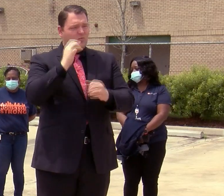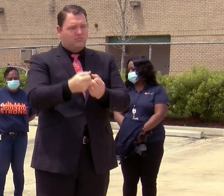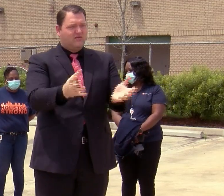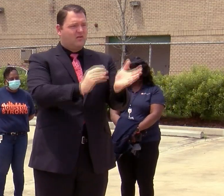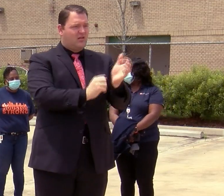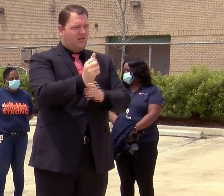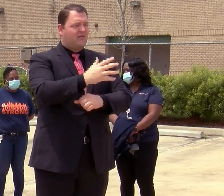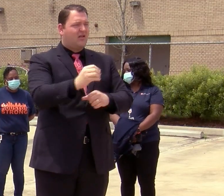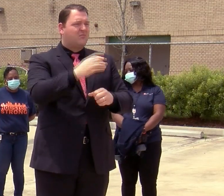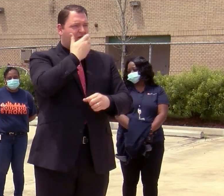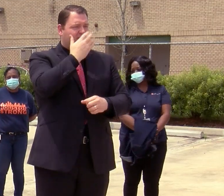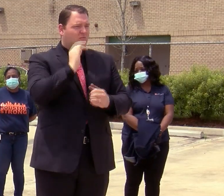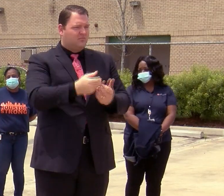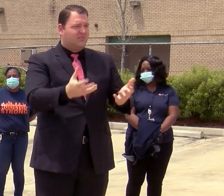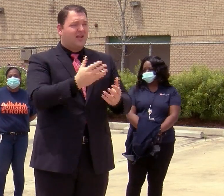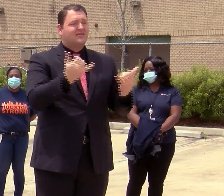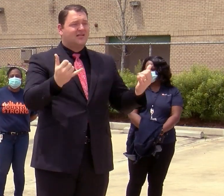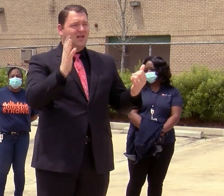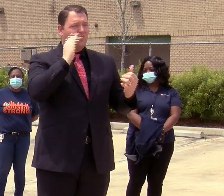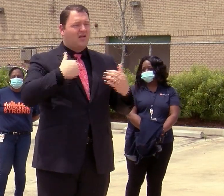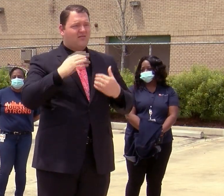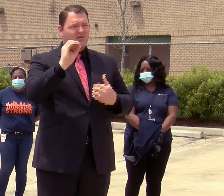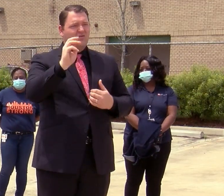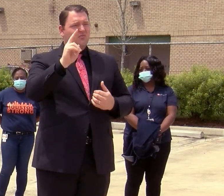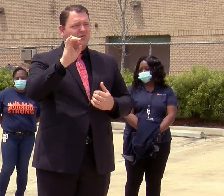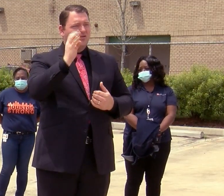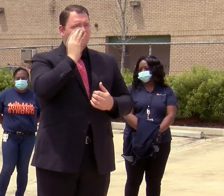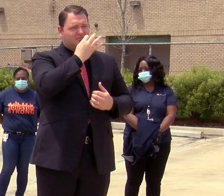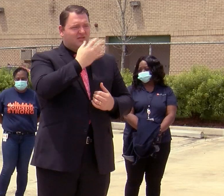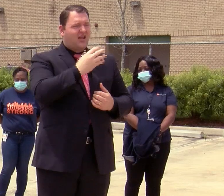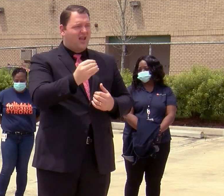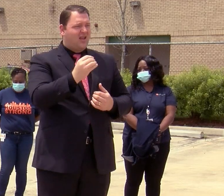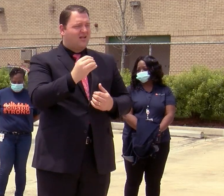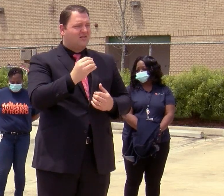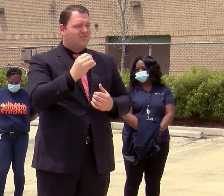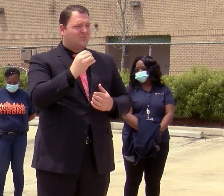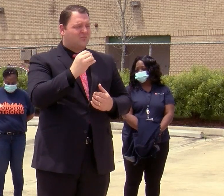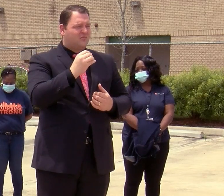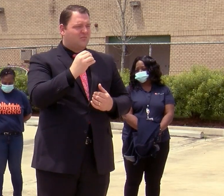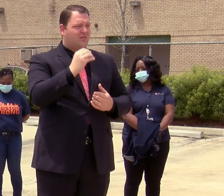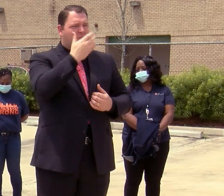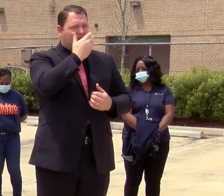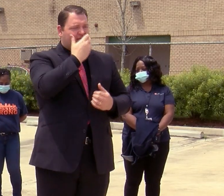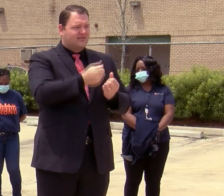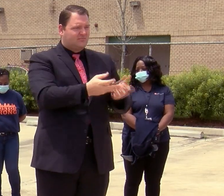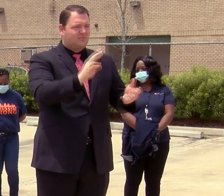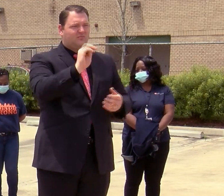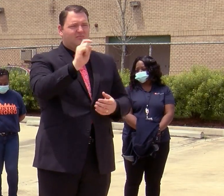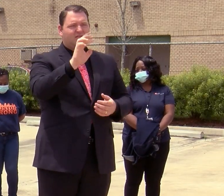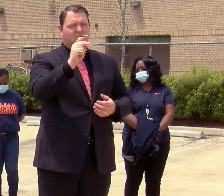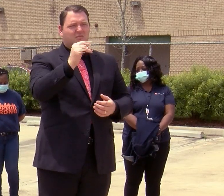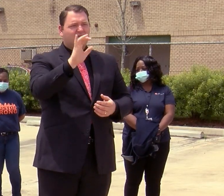And today we will have communion and mask at the Metropolitan CME Church, Pastor Alan Page.